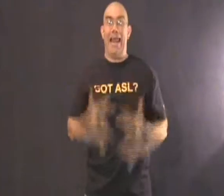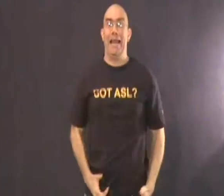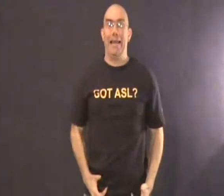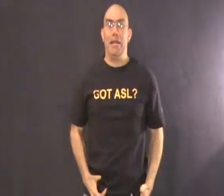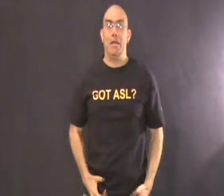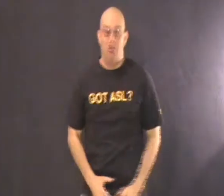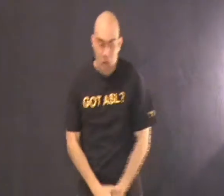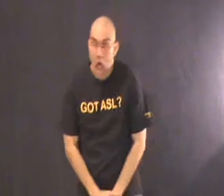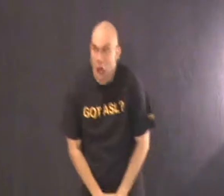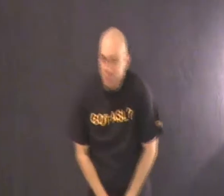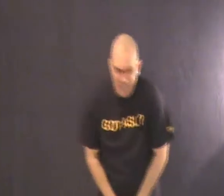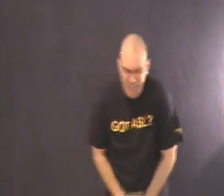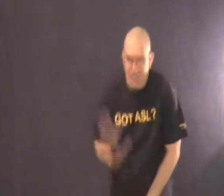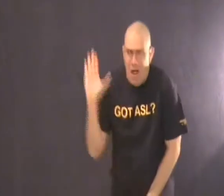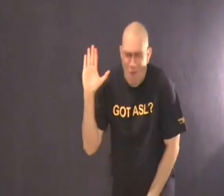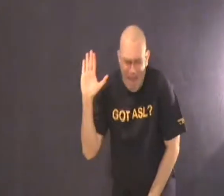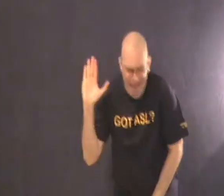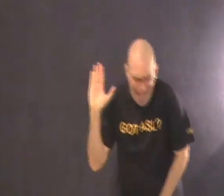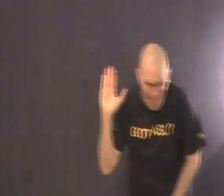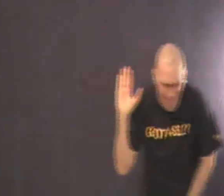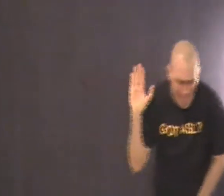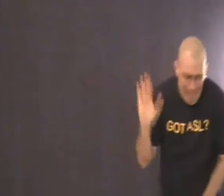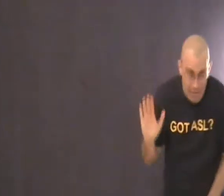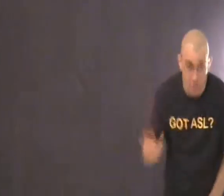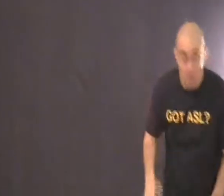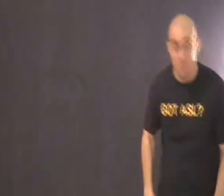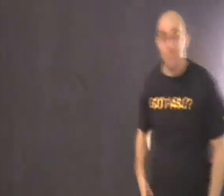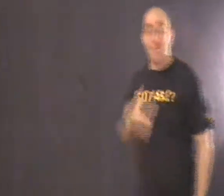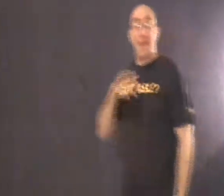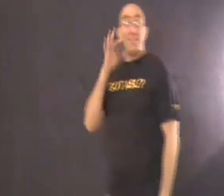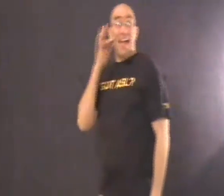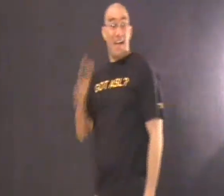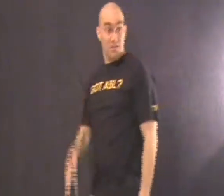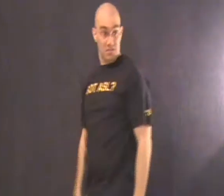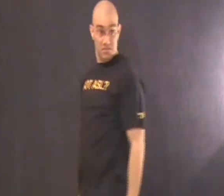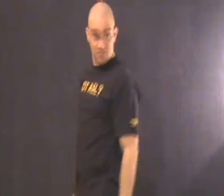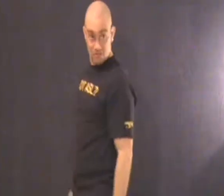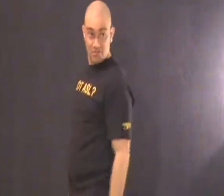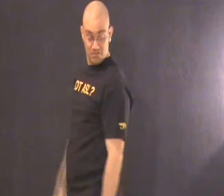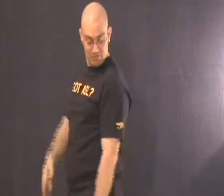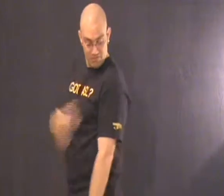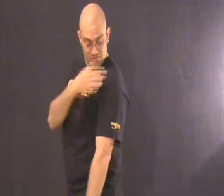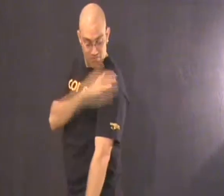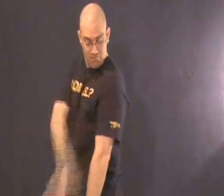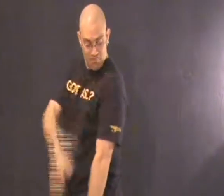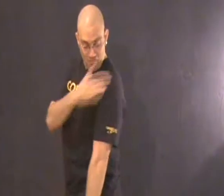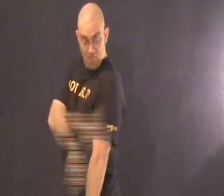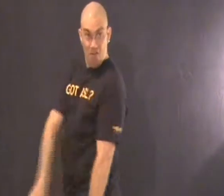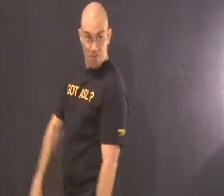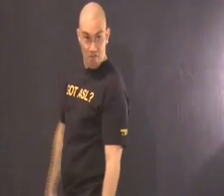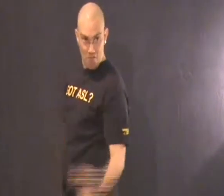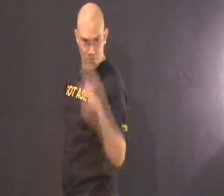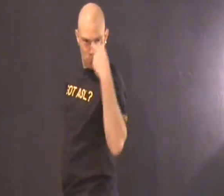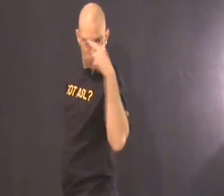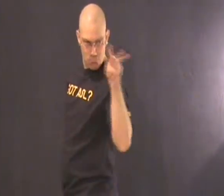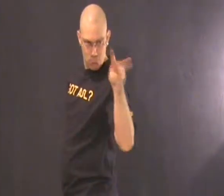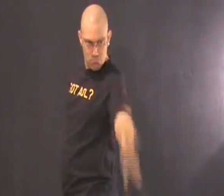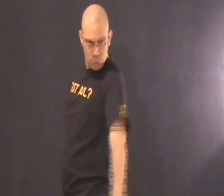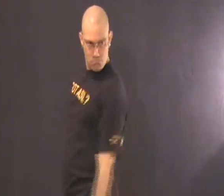time it settled, the new cat would have no fur, naked, going, "I'm sorry, I'm sorry." And my cat would be like, "That's right,